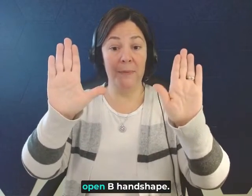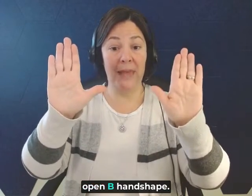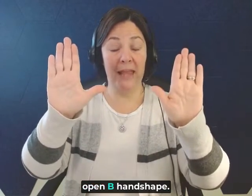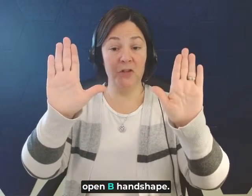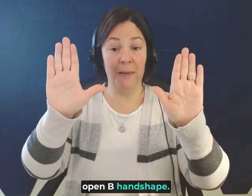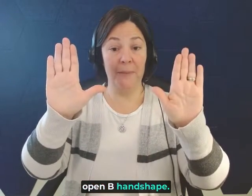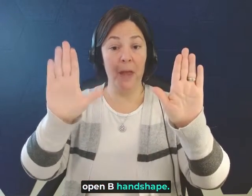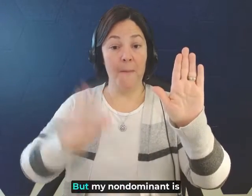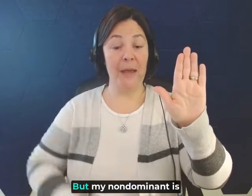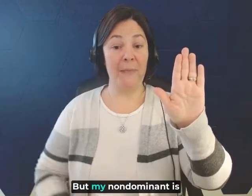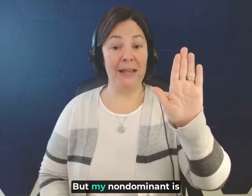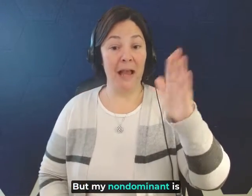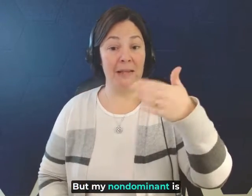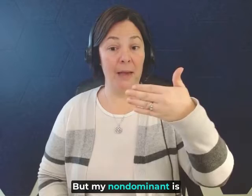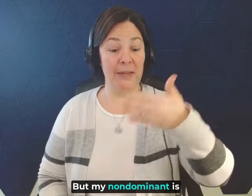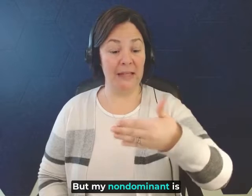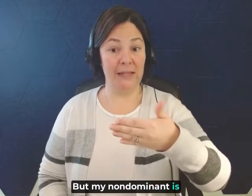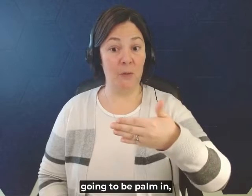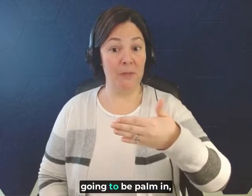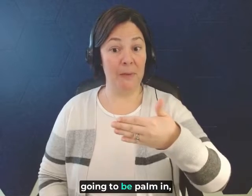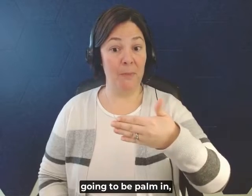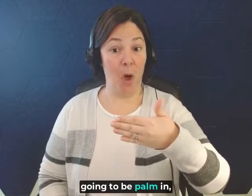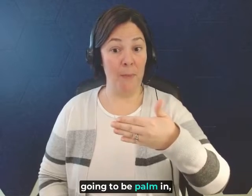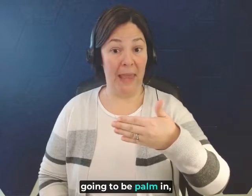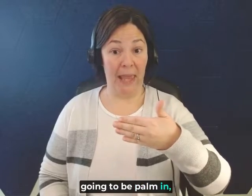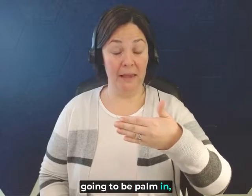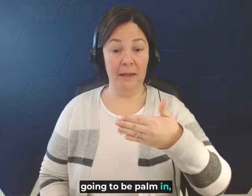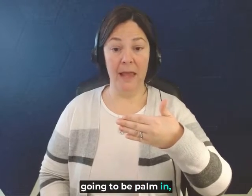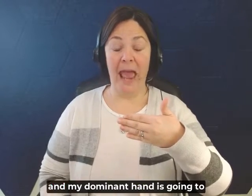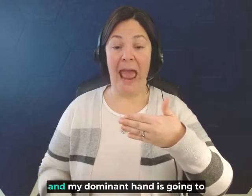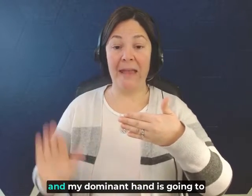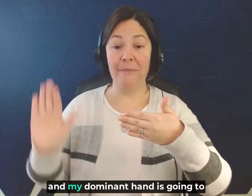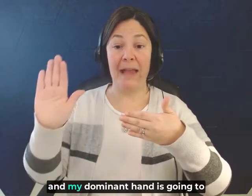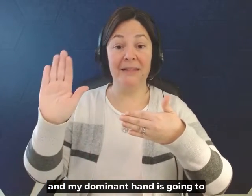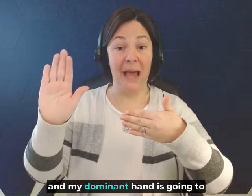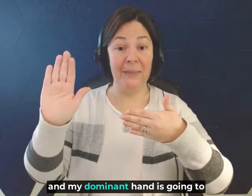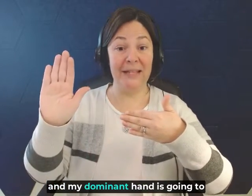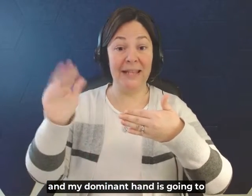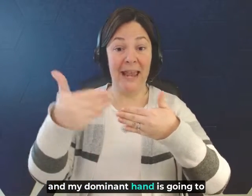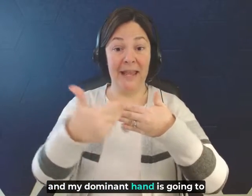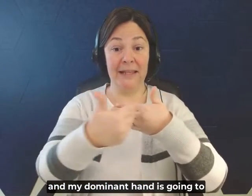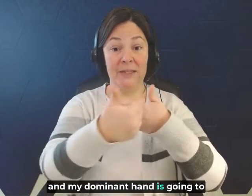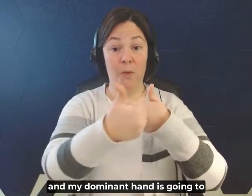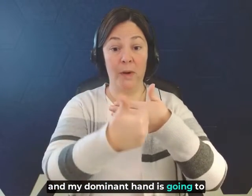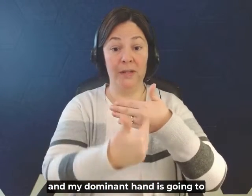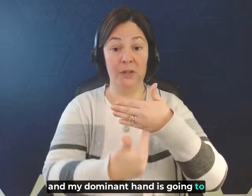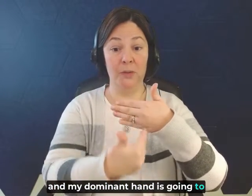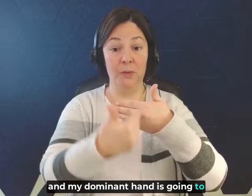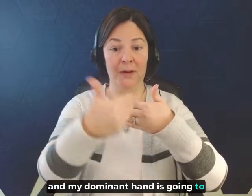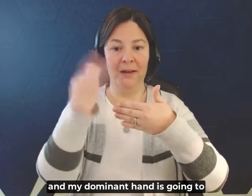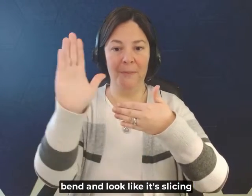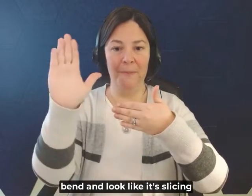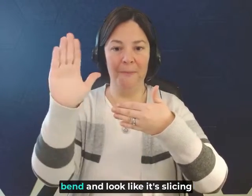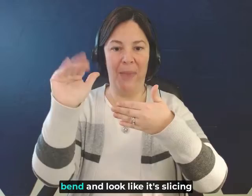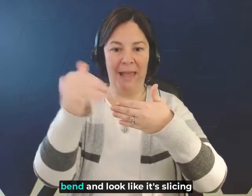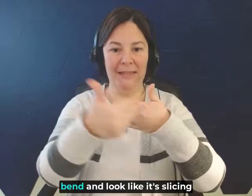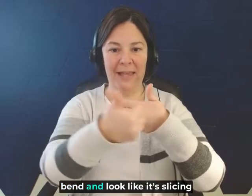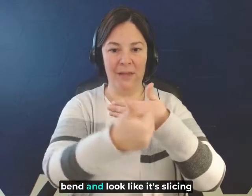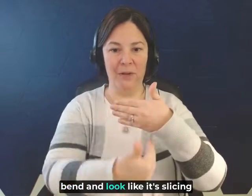hand shape, but my non-dominant is going to be palm in, and my dominant hand is going to bend and look like